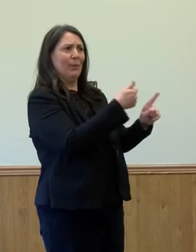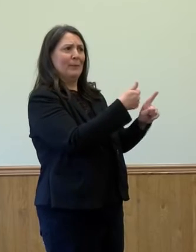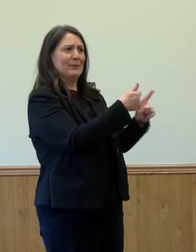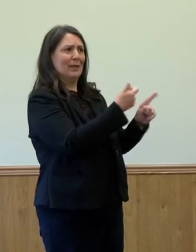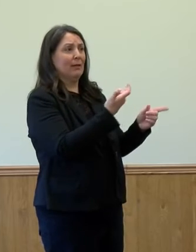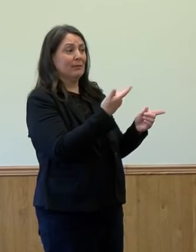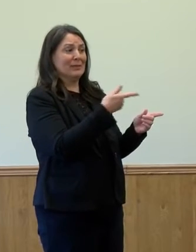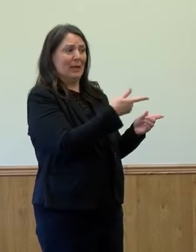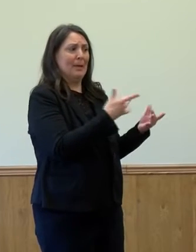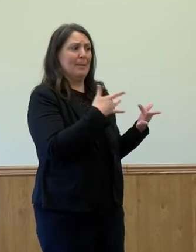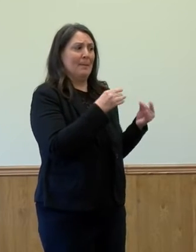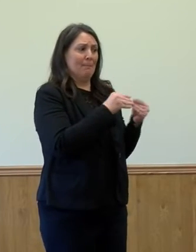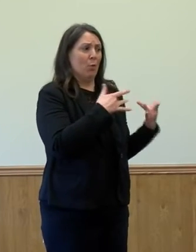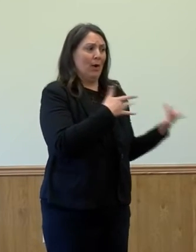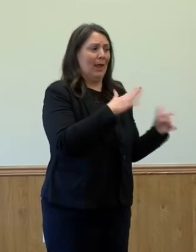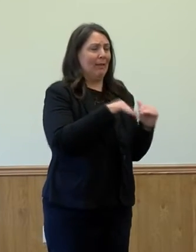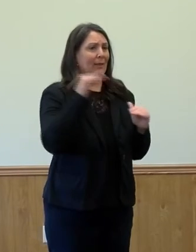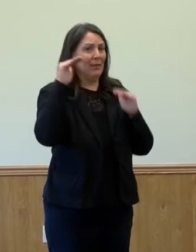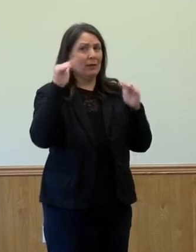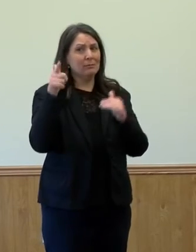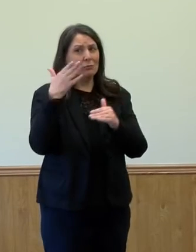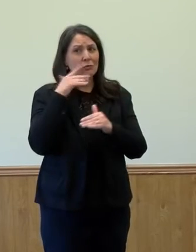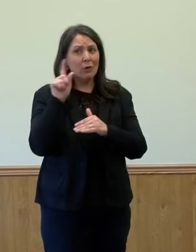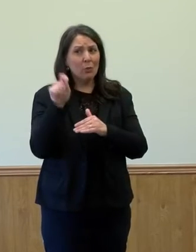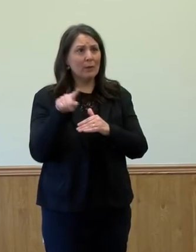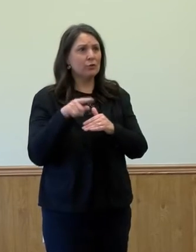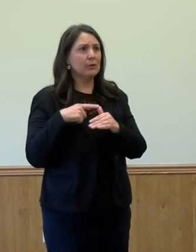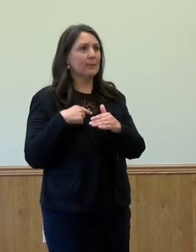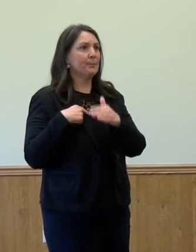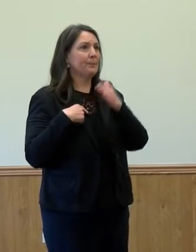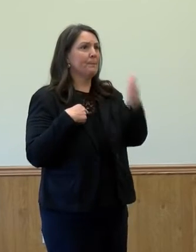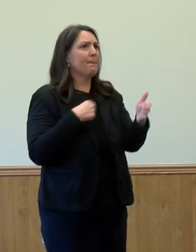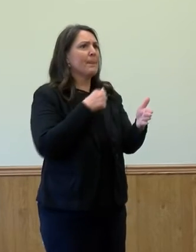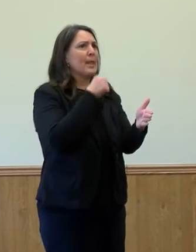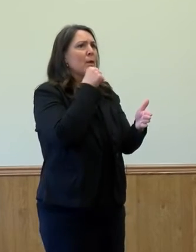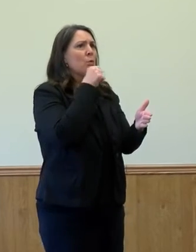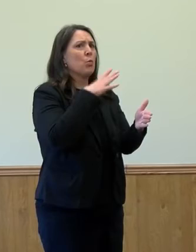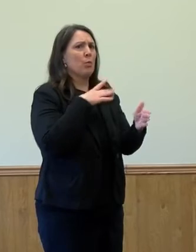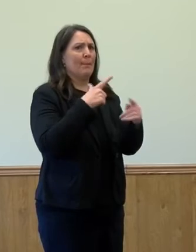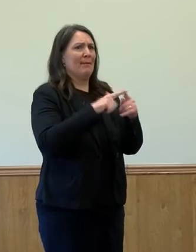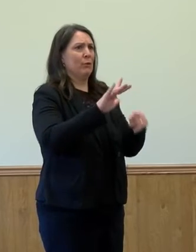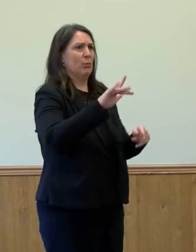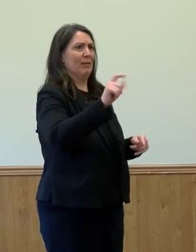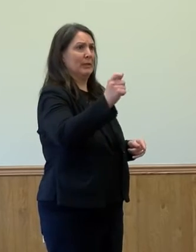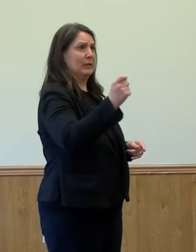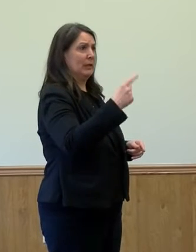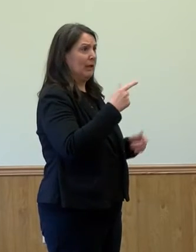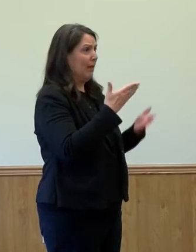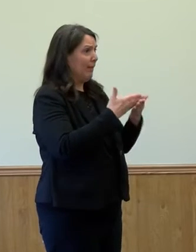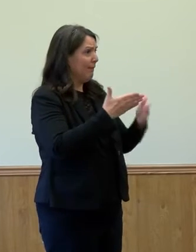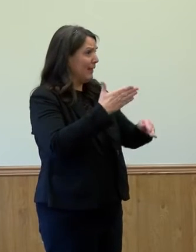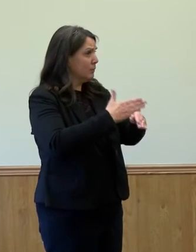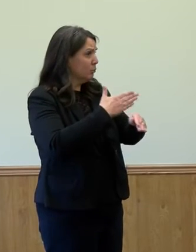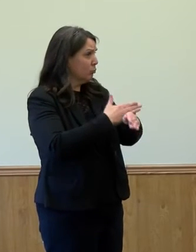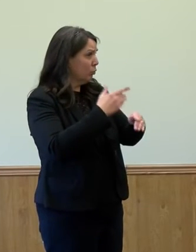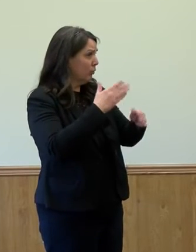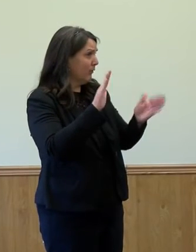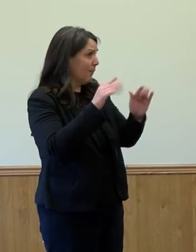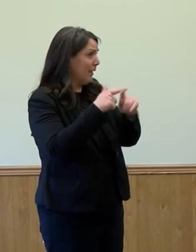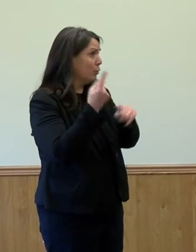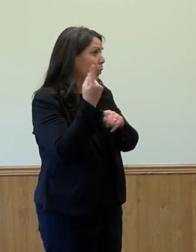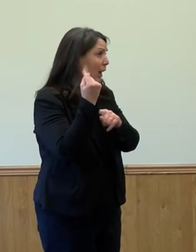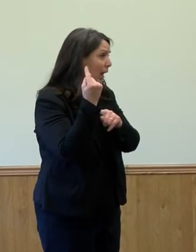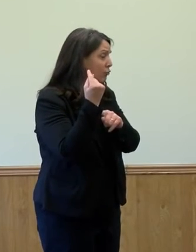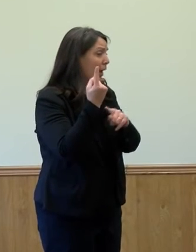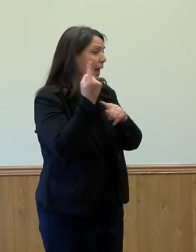times. Good question. Yes? Did it change from at all, get better maybe from last year when people were